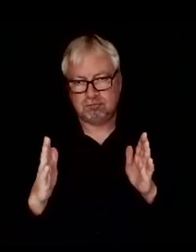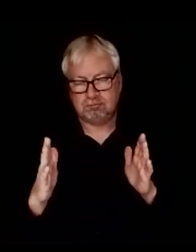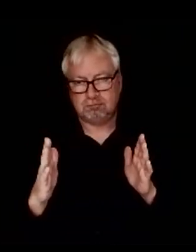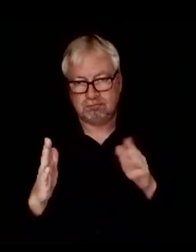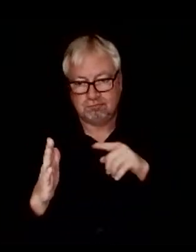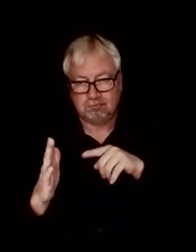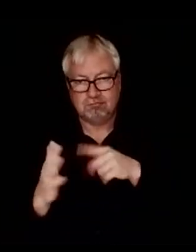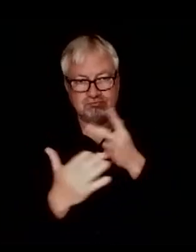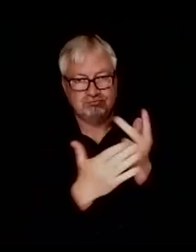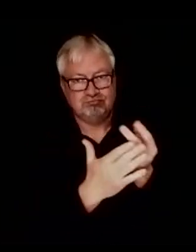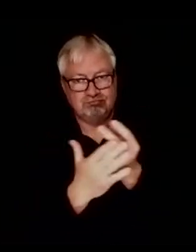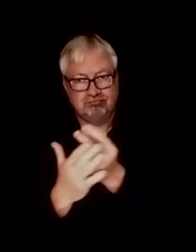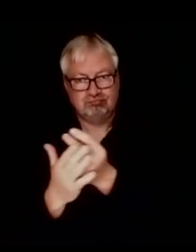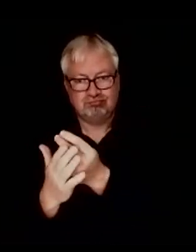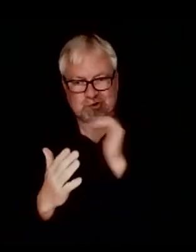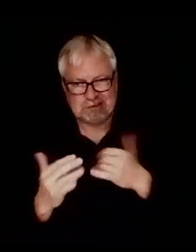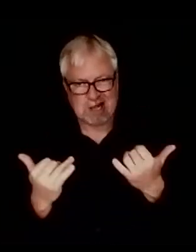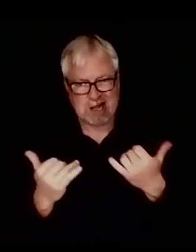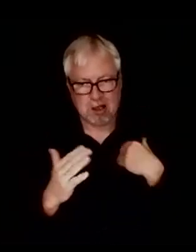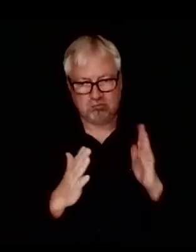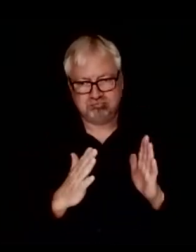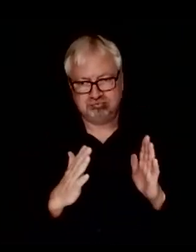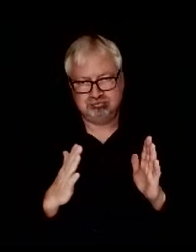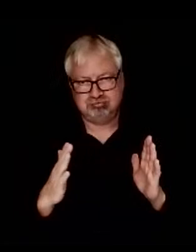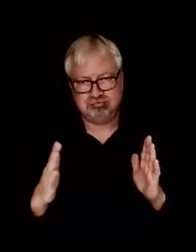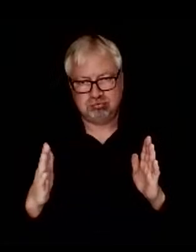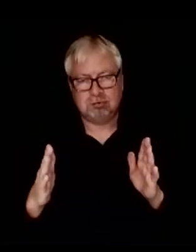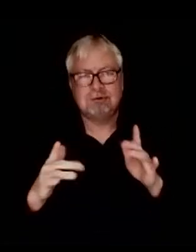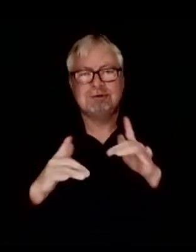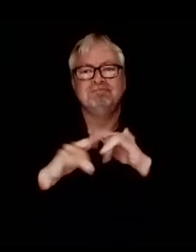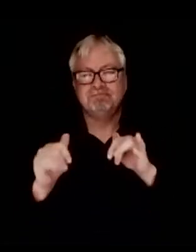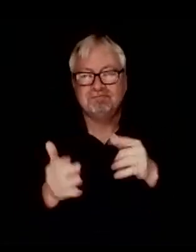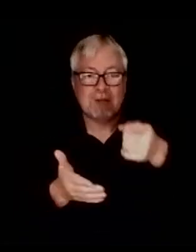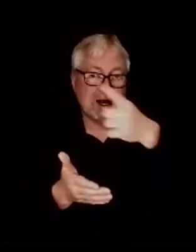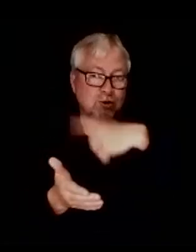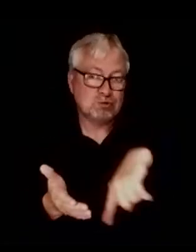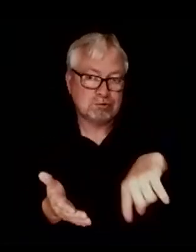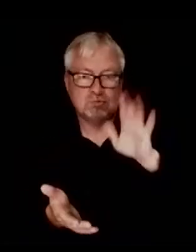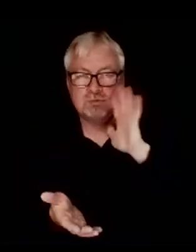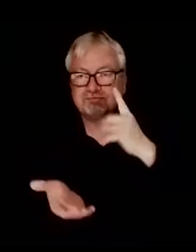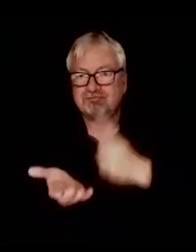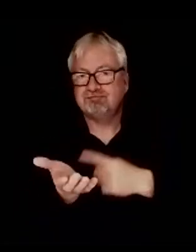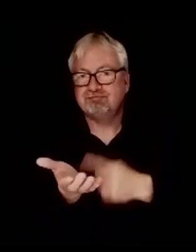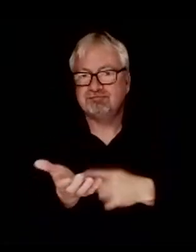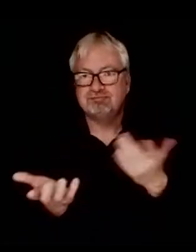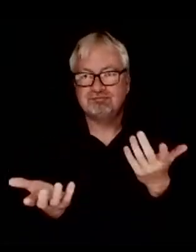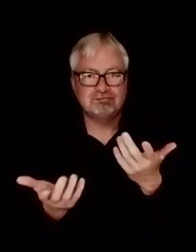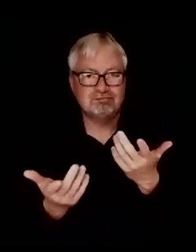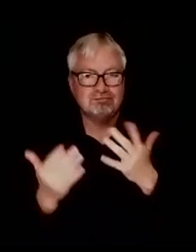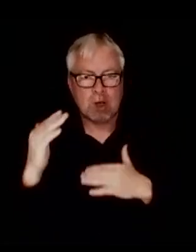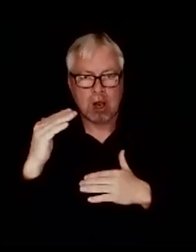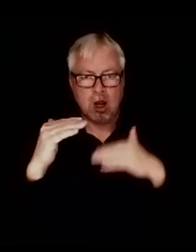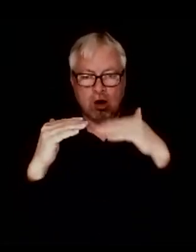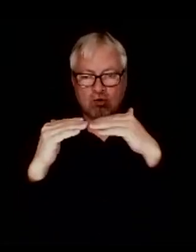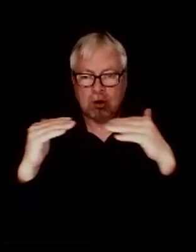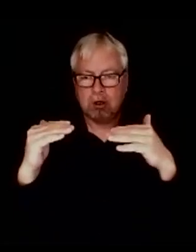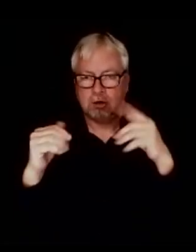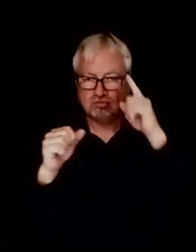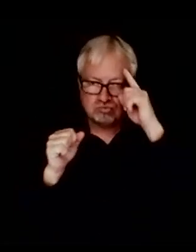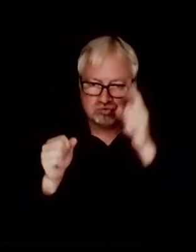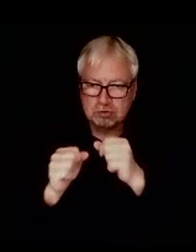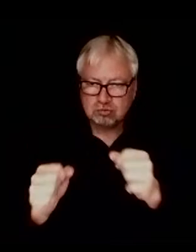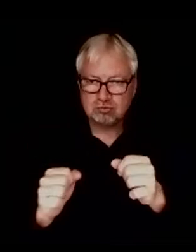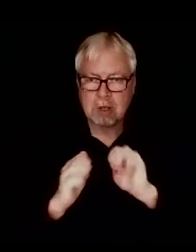our equity strategy overall and how that continues to evolve, and some equity metrics that we're adding into the